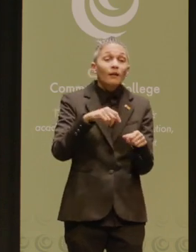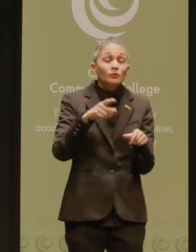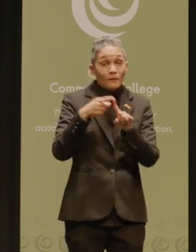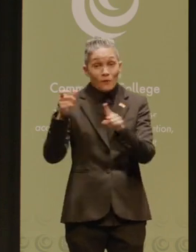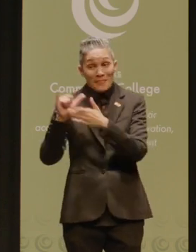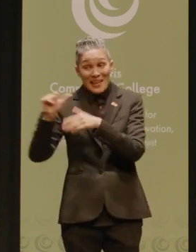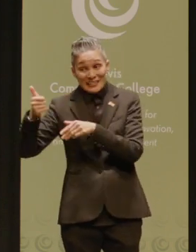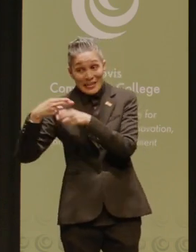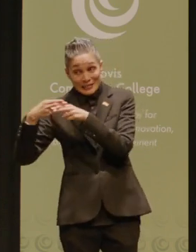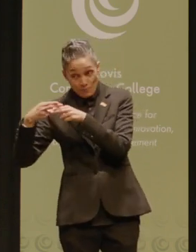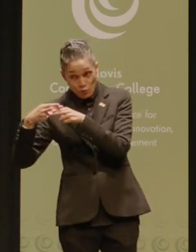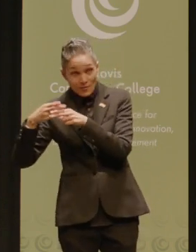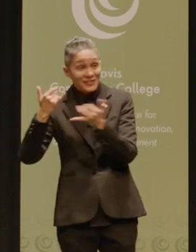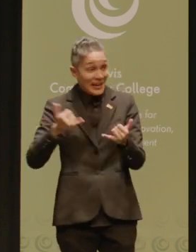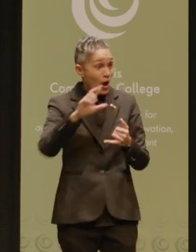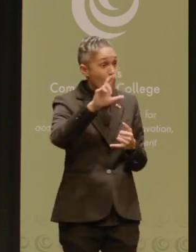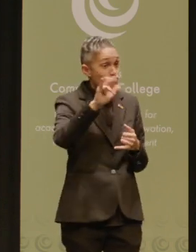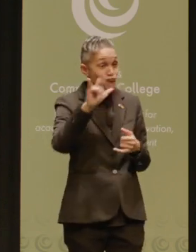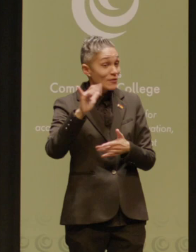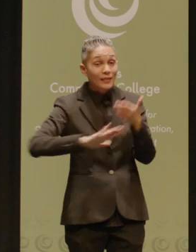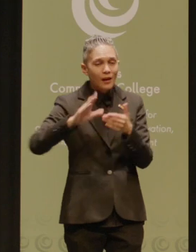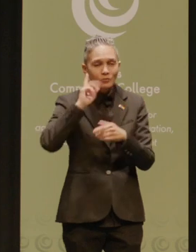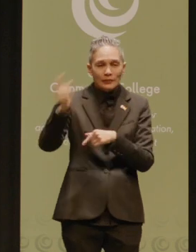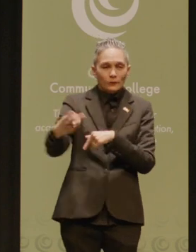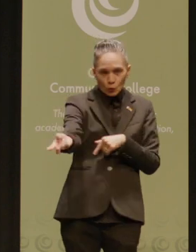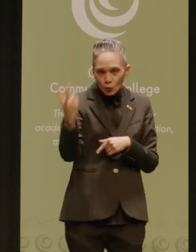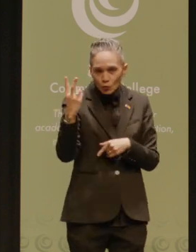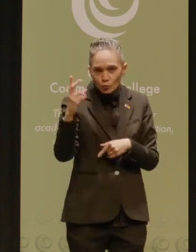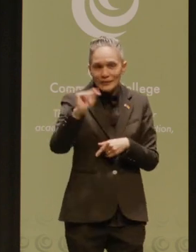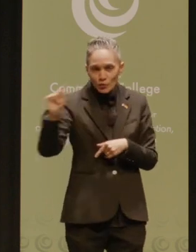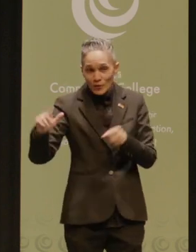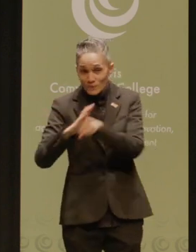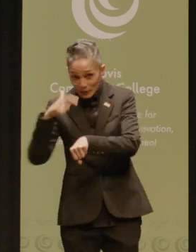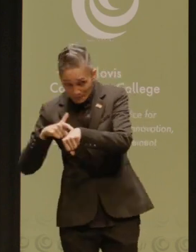10, Reedley now will get 2 tenure full-time track.